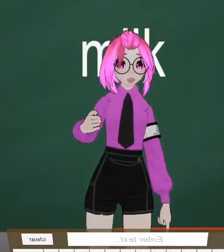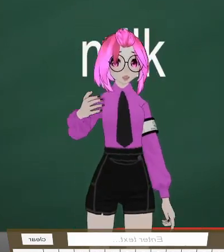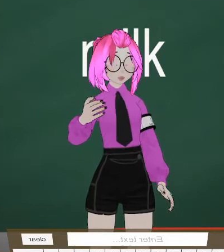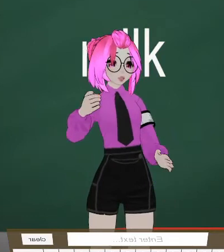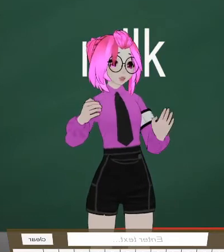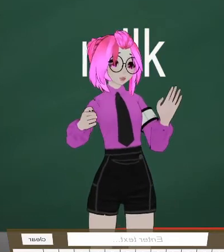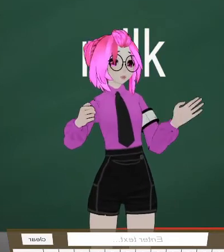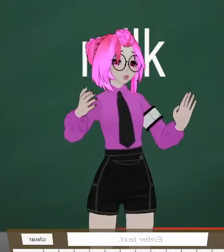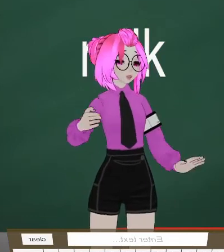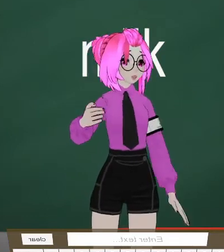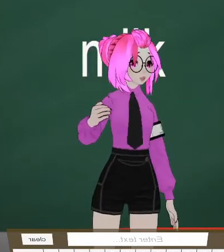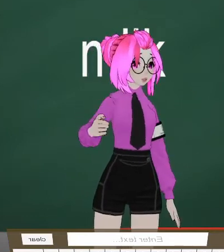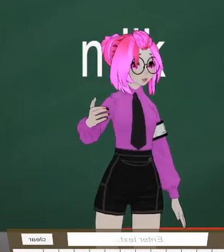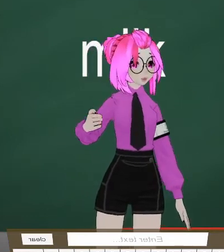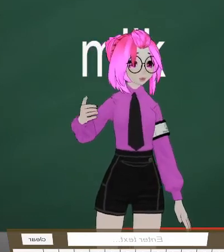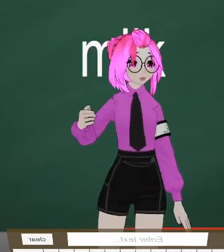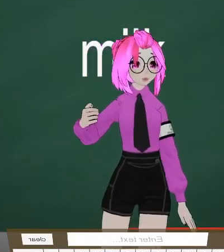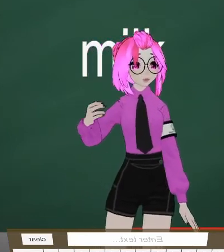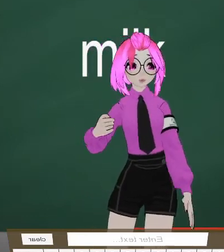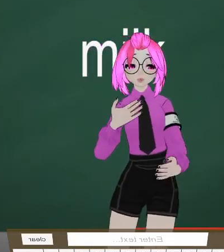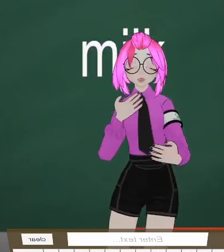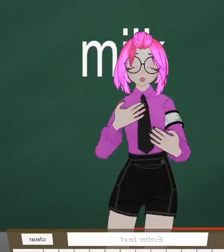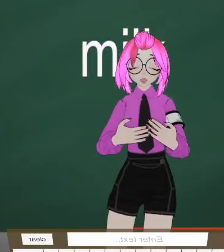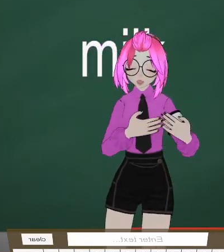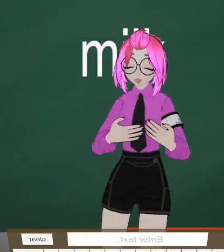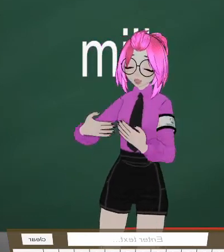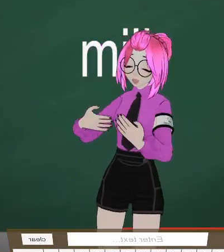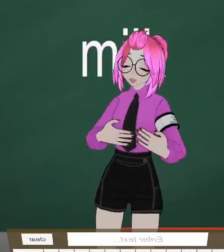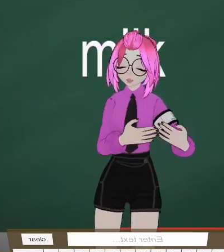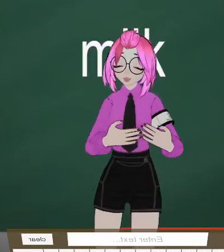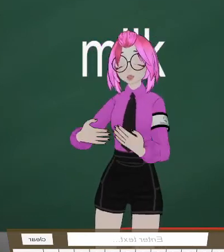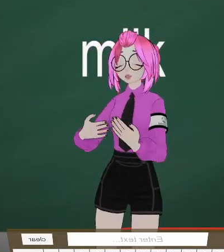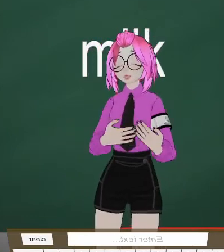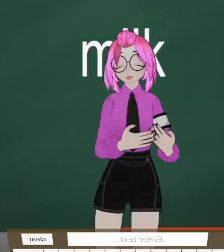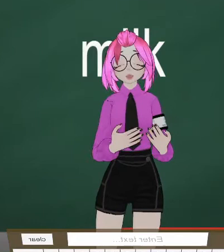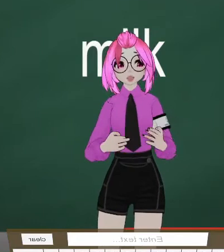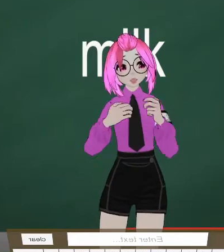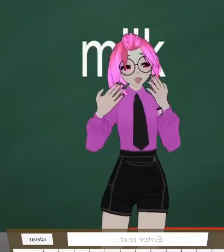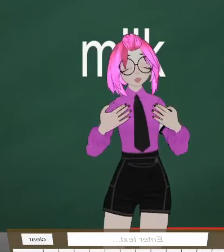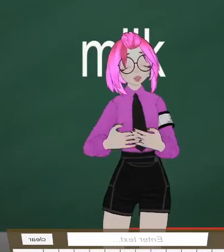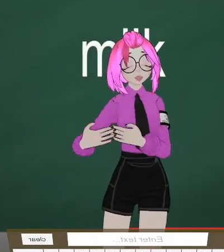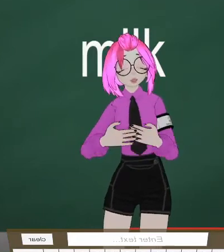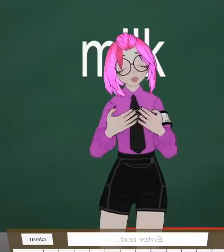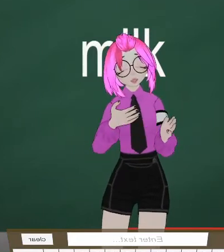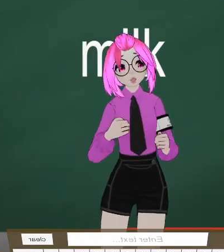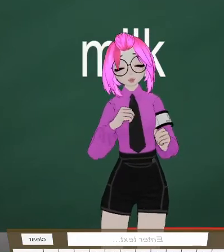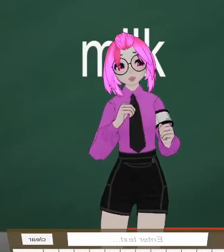udder fresh milk this is a really good sign to know for babies because a lot of the time babies want to